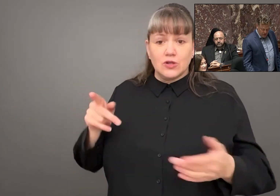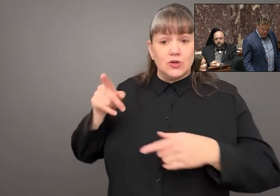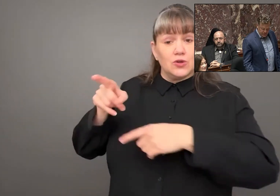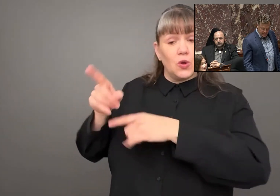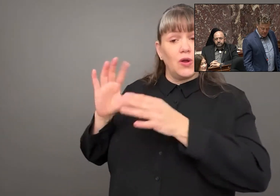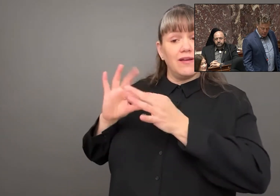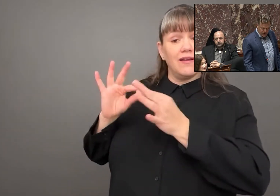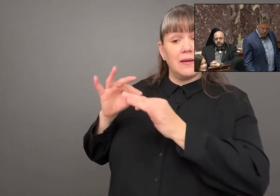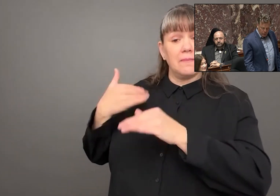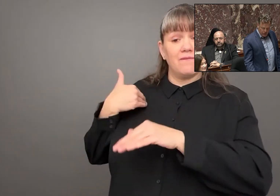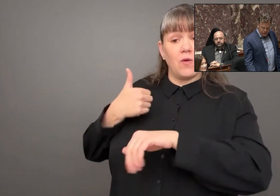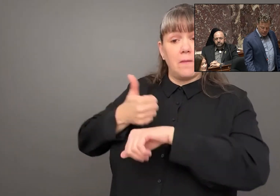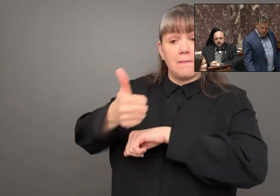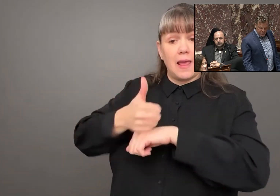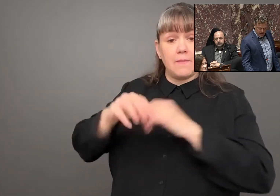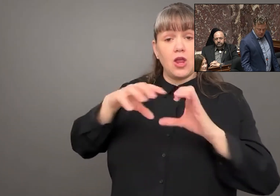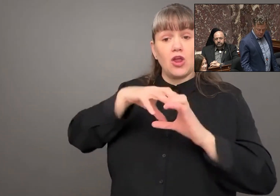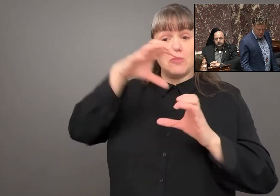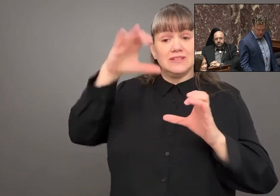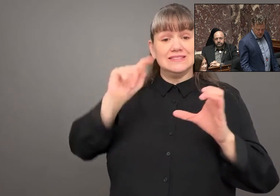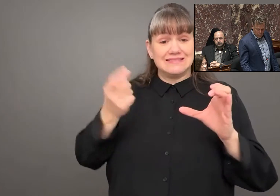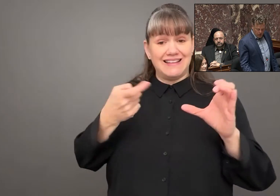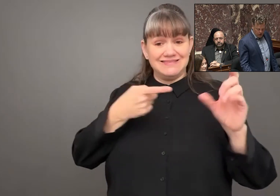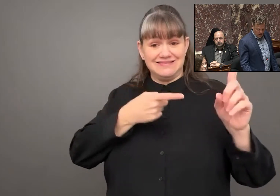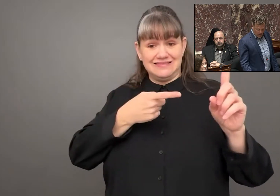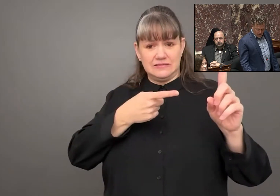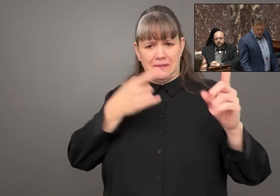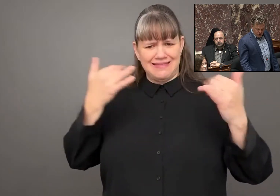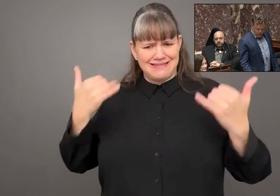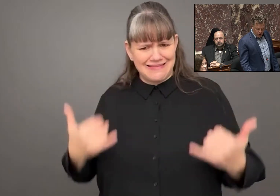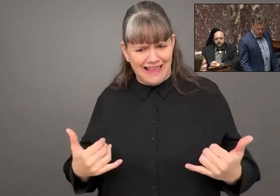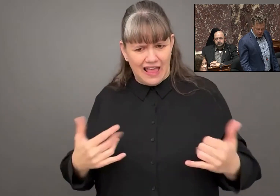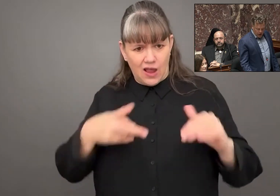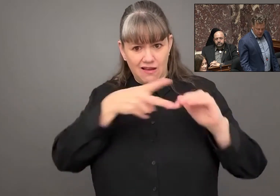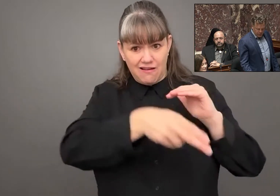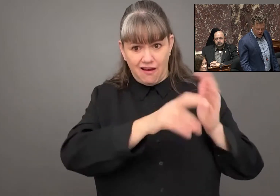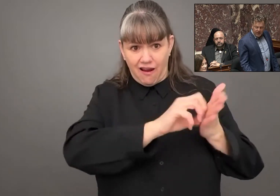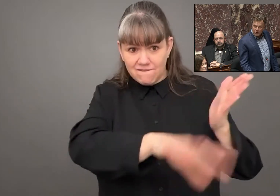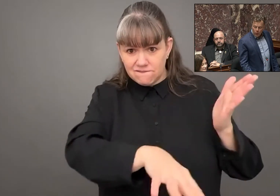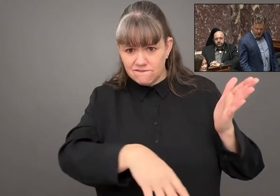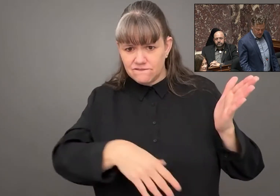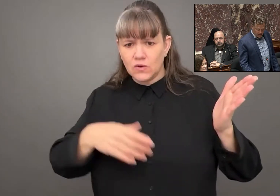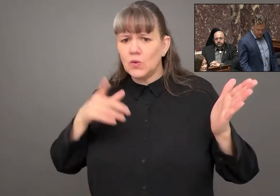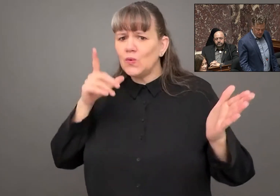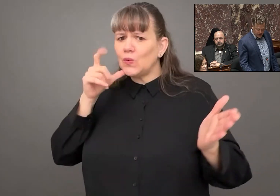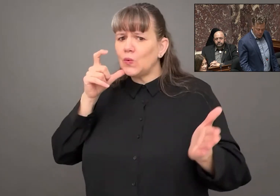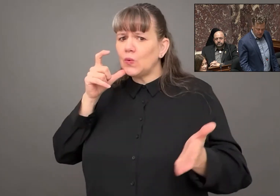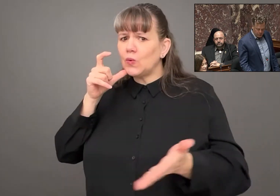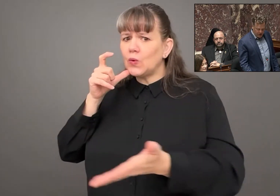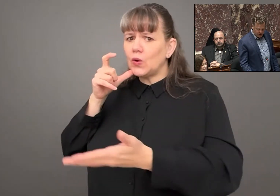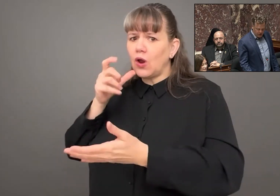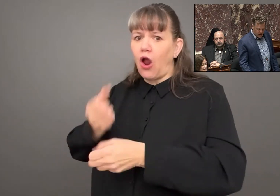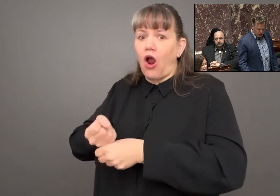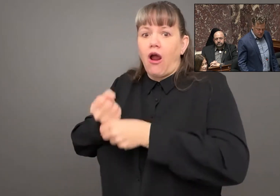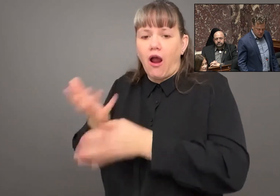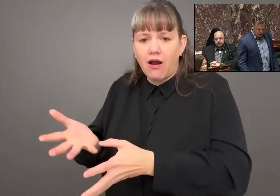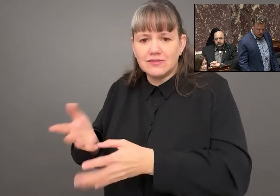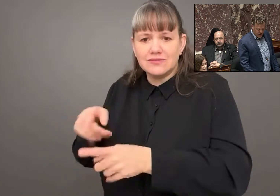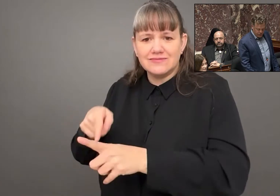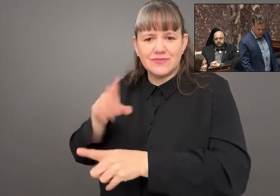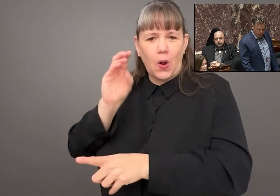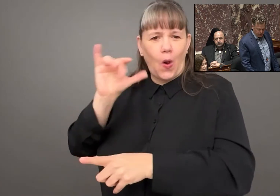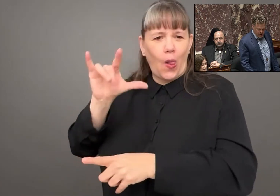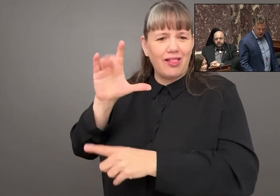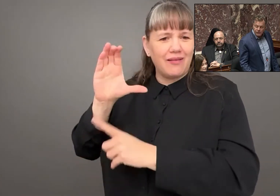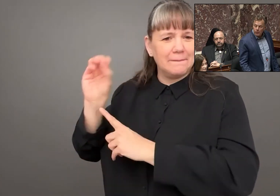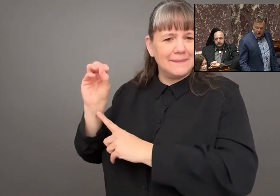rising costs. A recent report for the Centre for Future Work shows how oil companies pocketed $151 billion during the